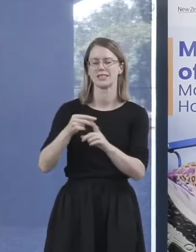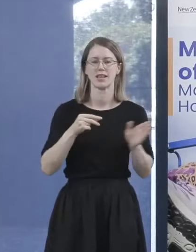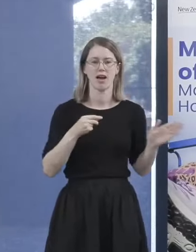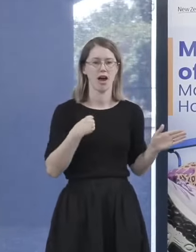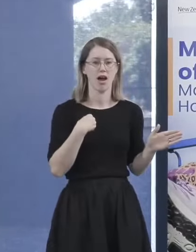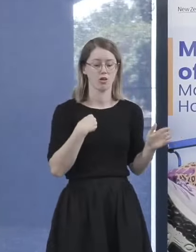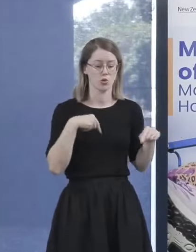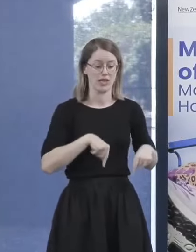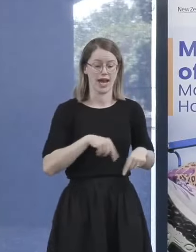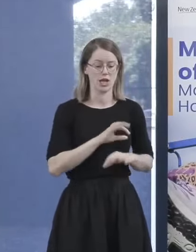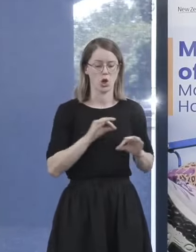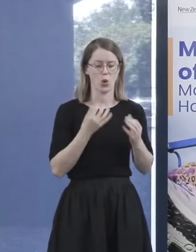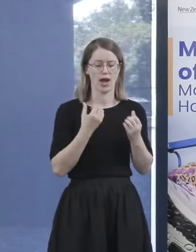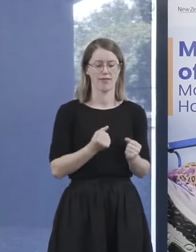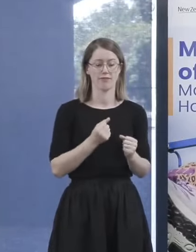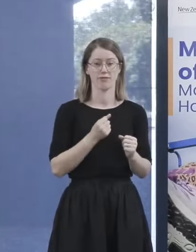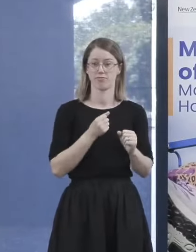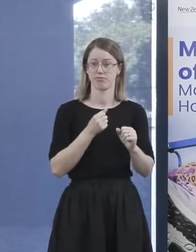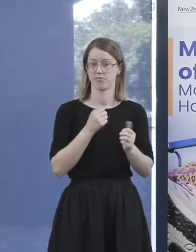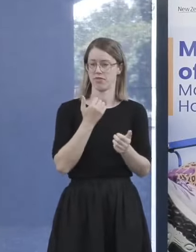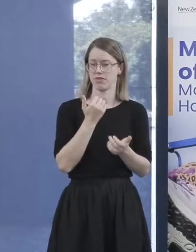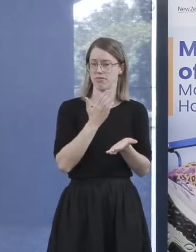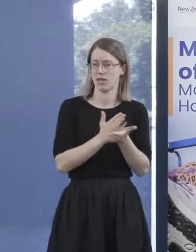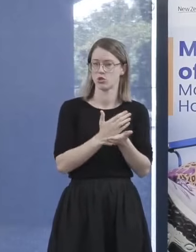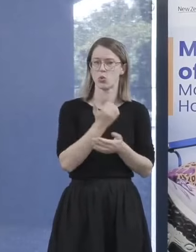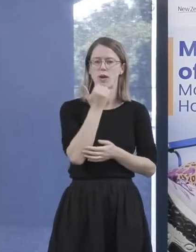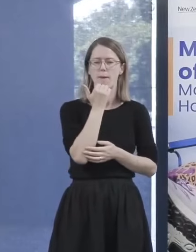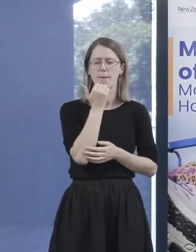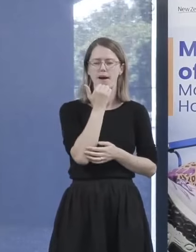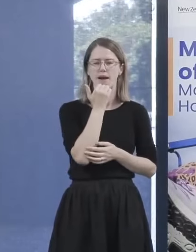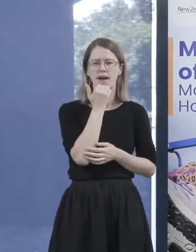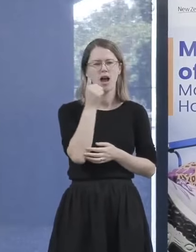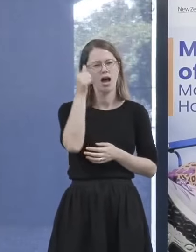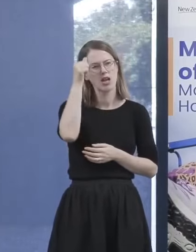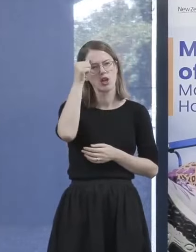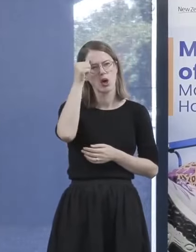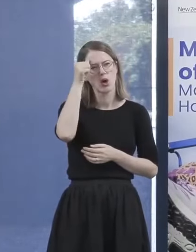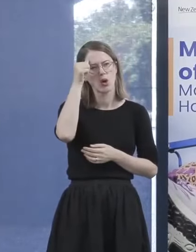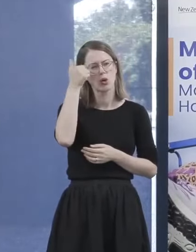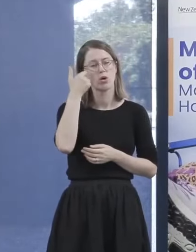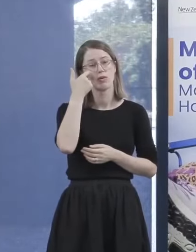number here. I do know that for some other